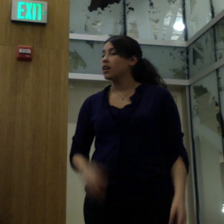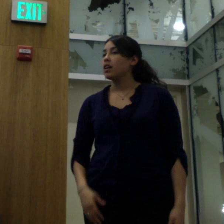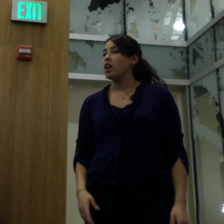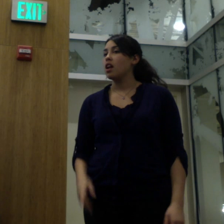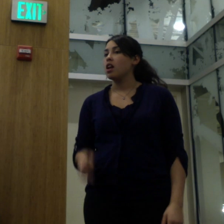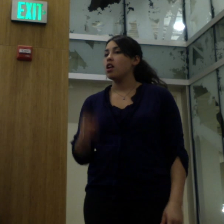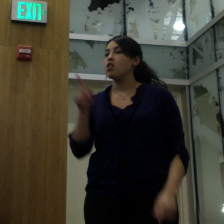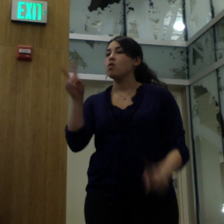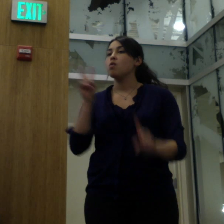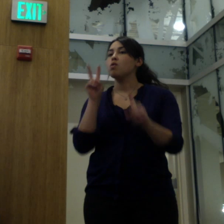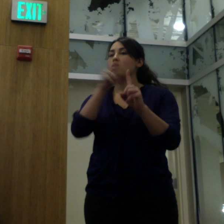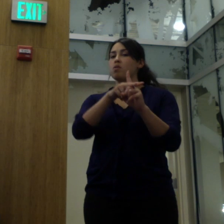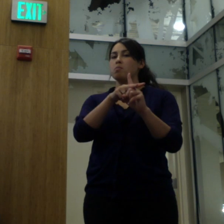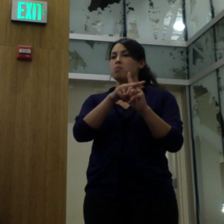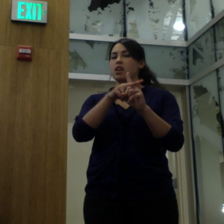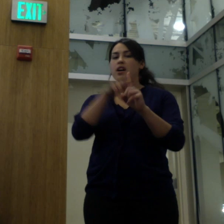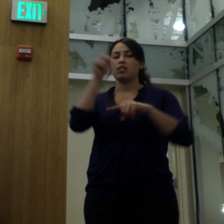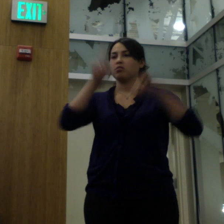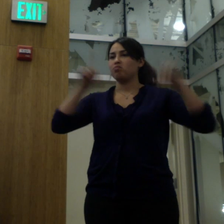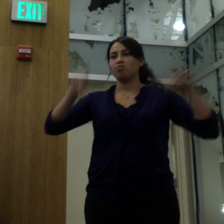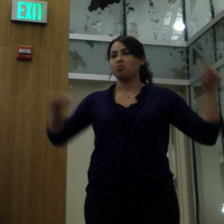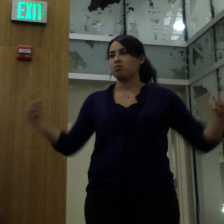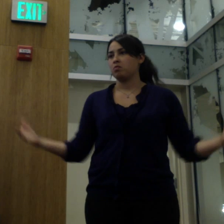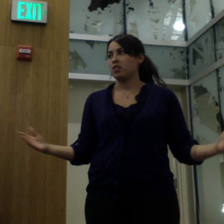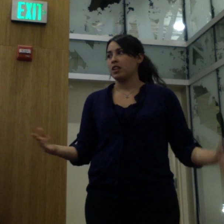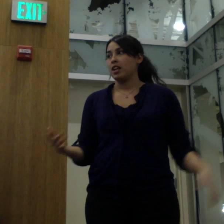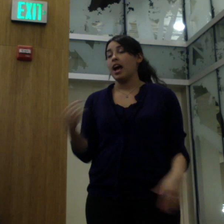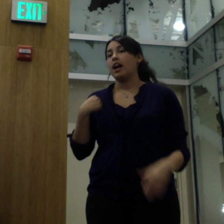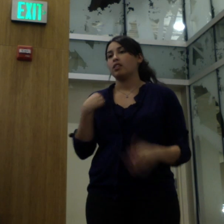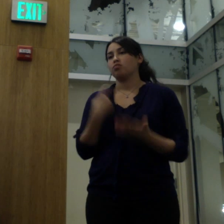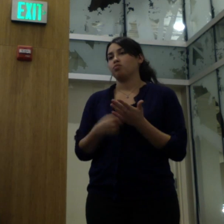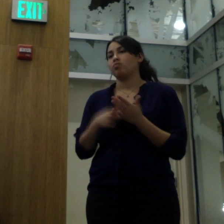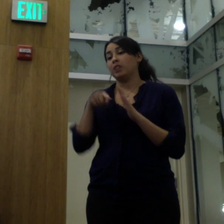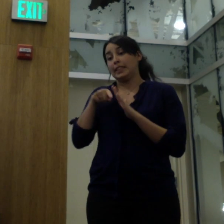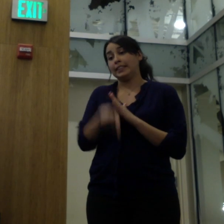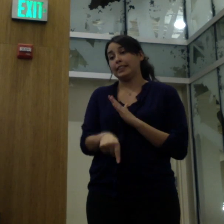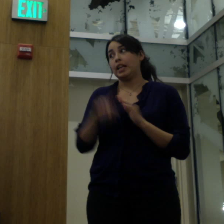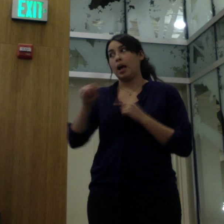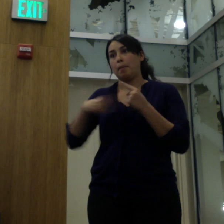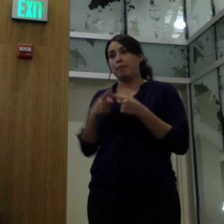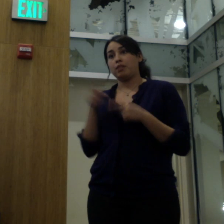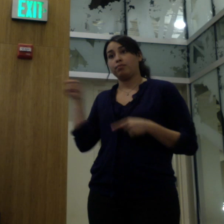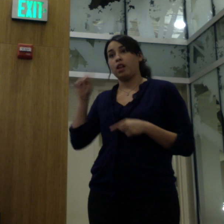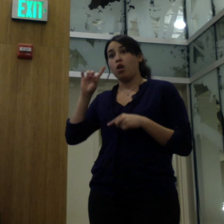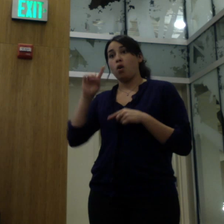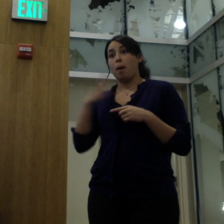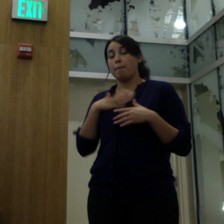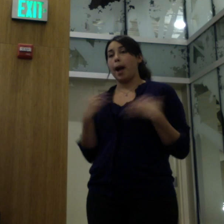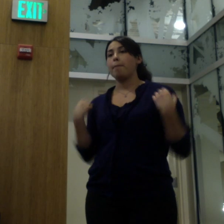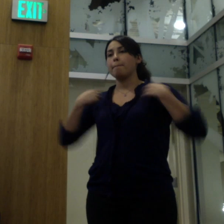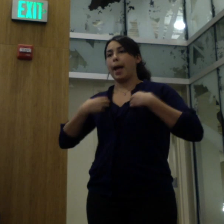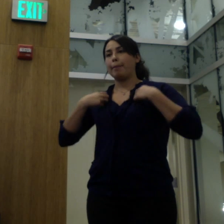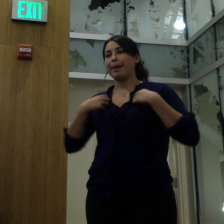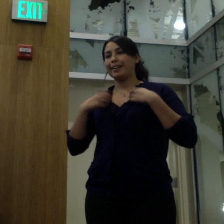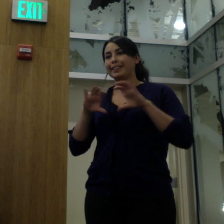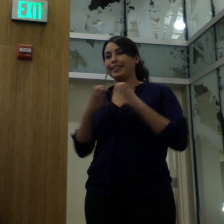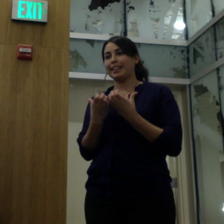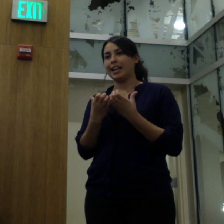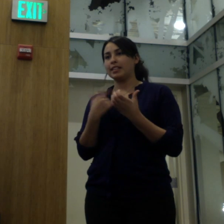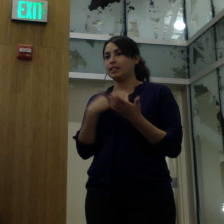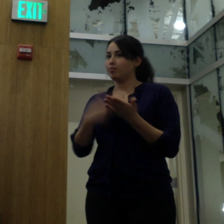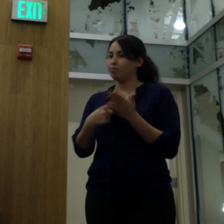you can apply this to all different kinds of things. I go in depth a lot about this in my backpacking classes, but you